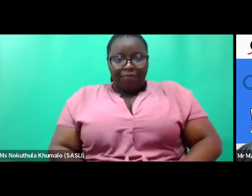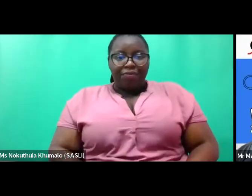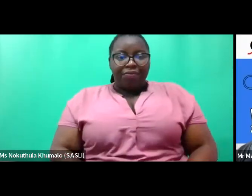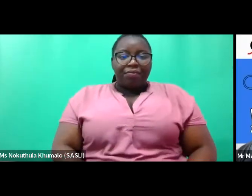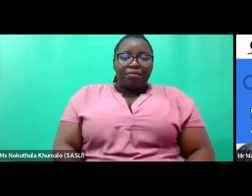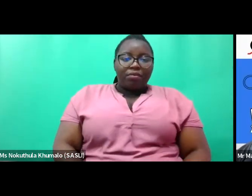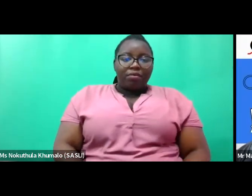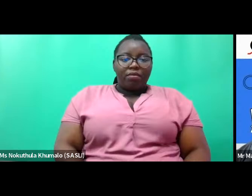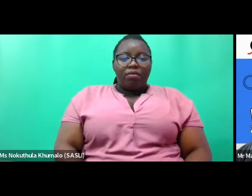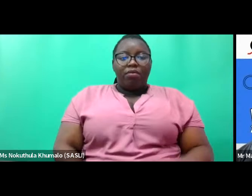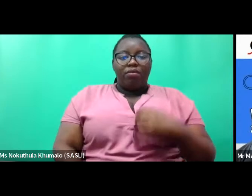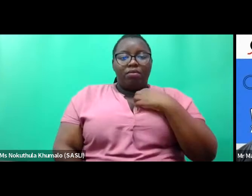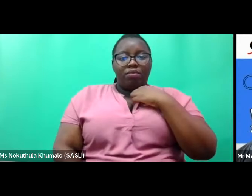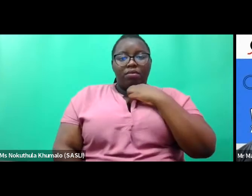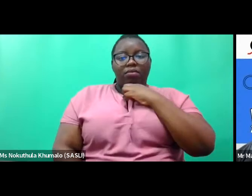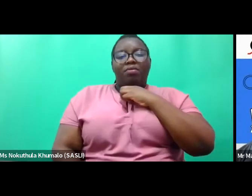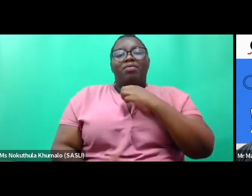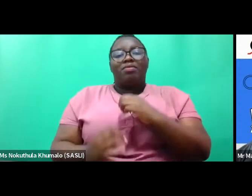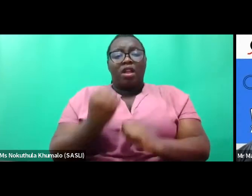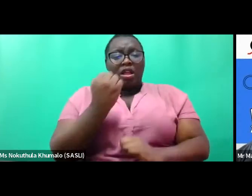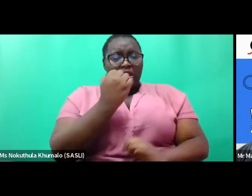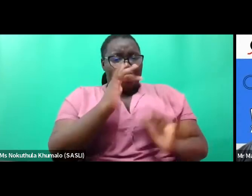Sorry, my network is bad aside.